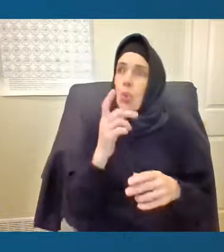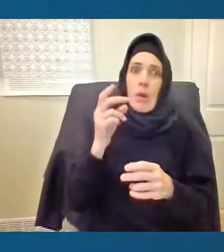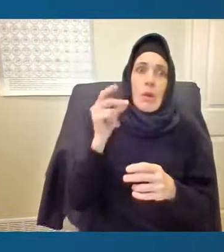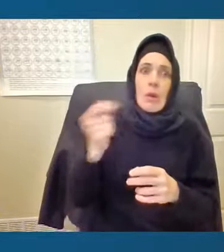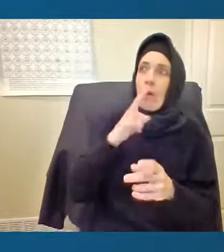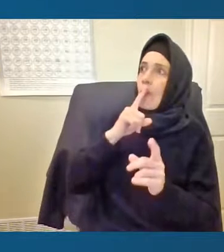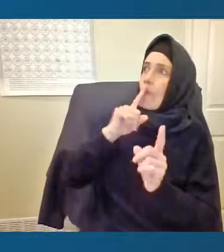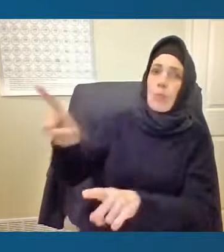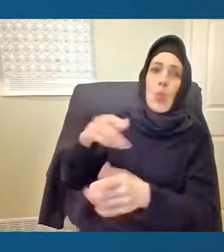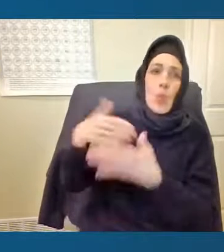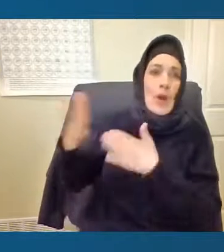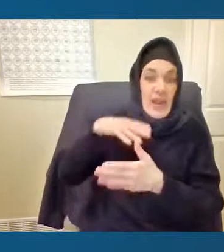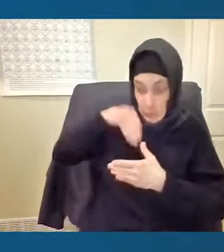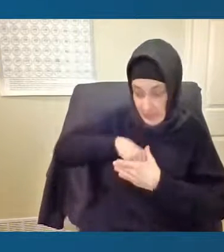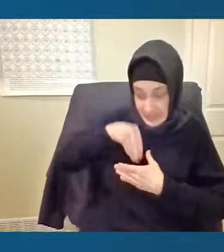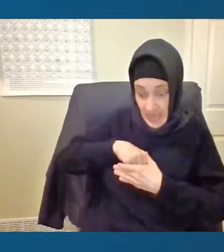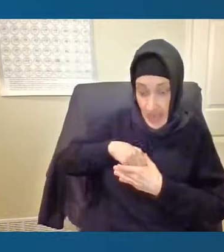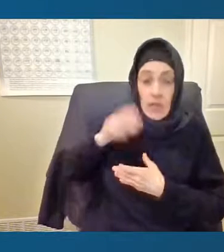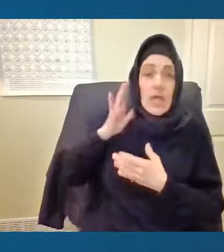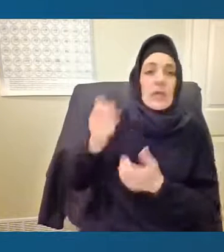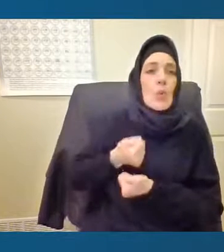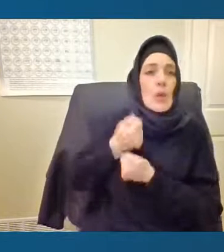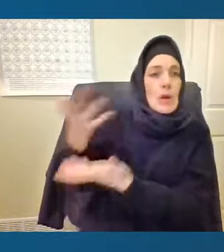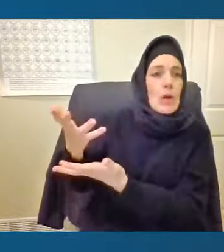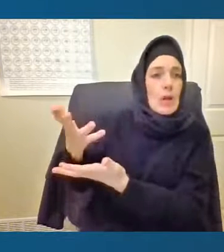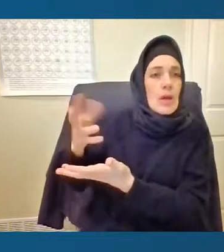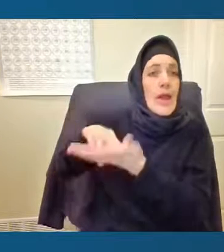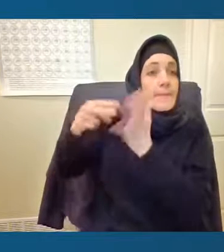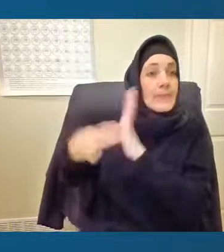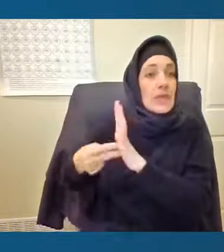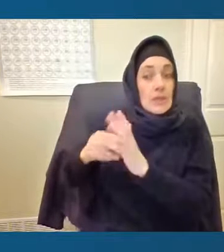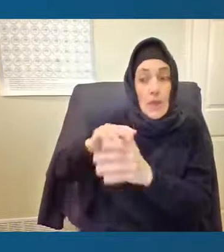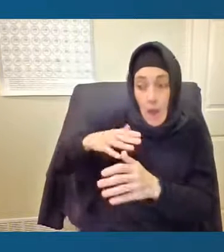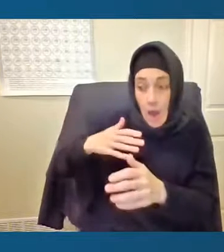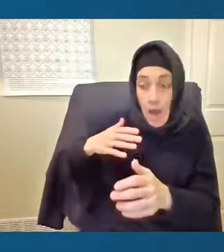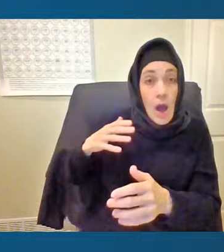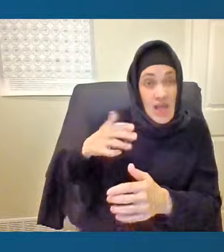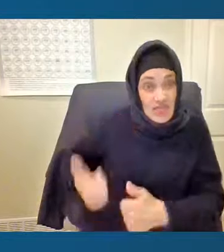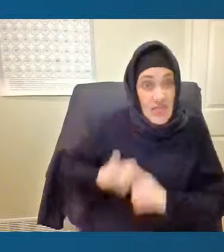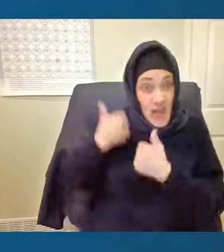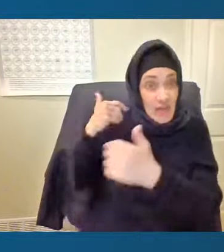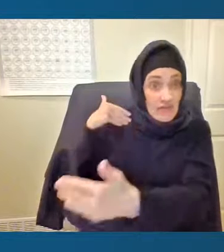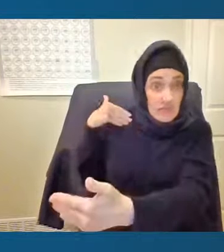So what comes out of them is what they've been putting in their whole life. And